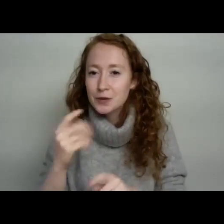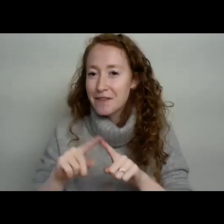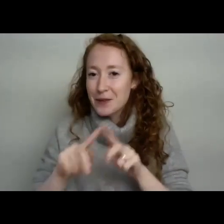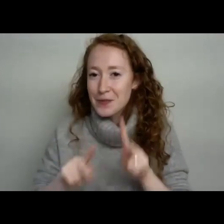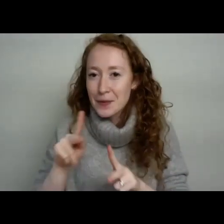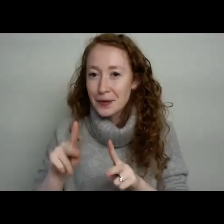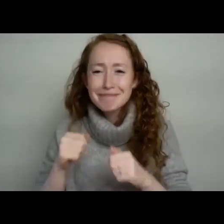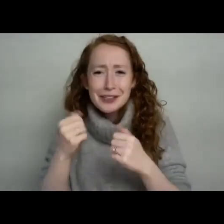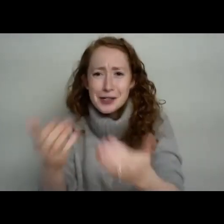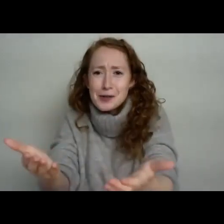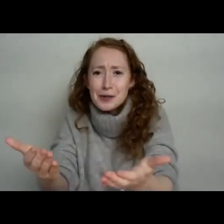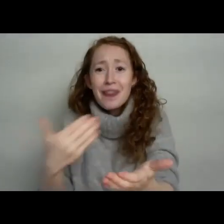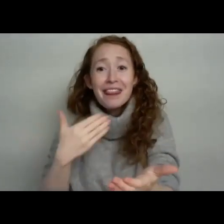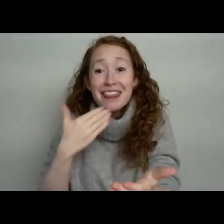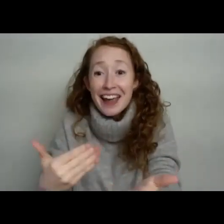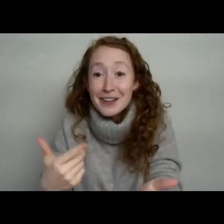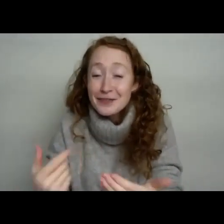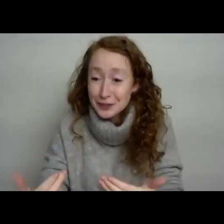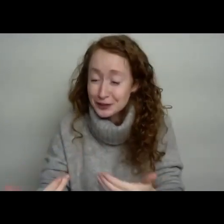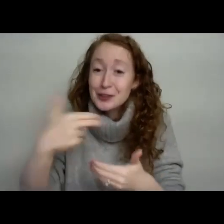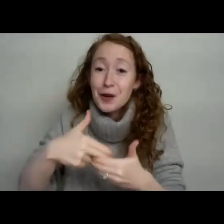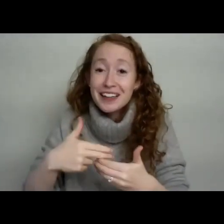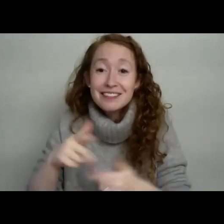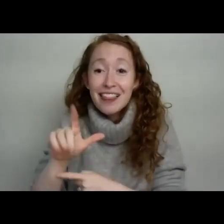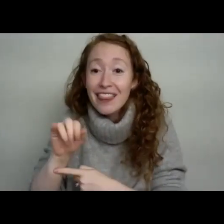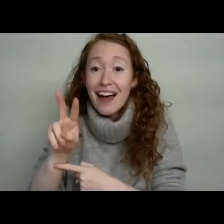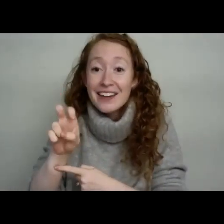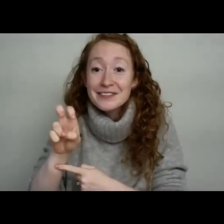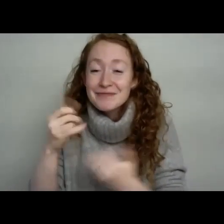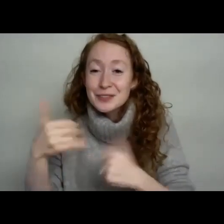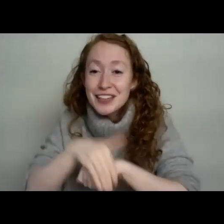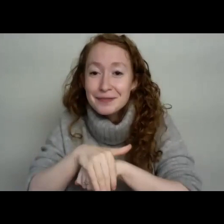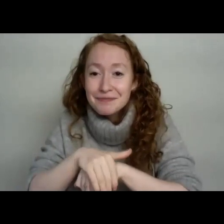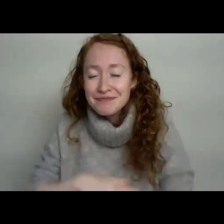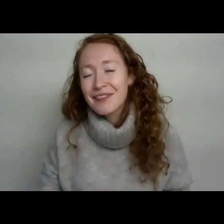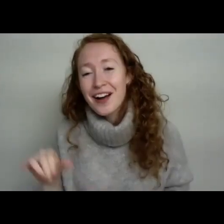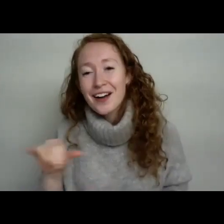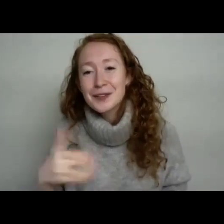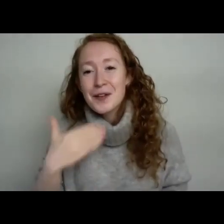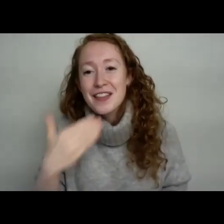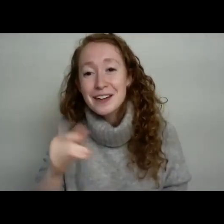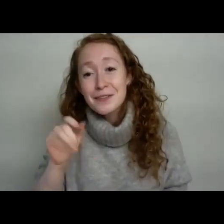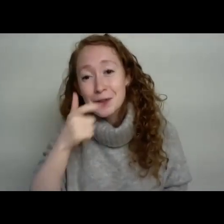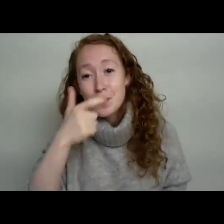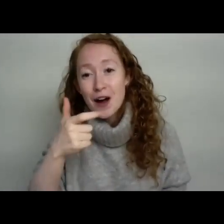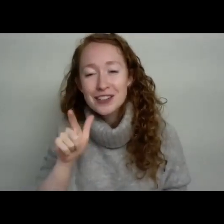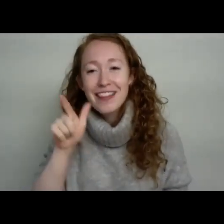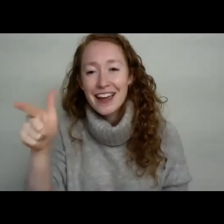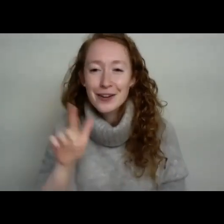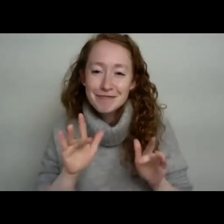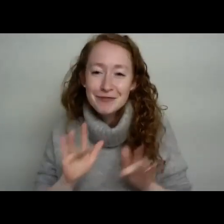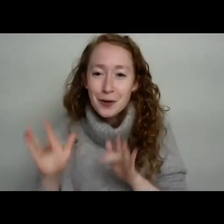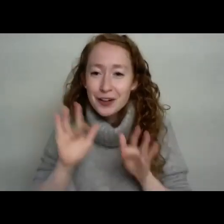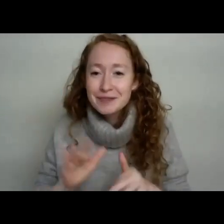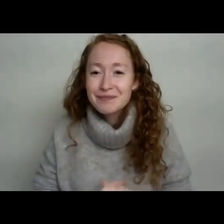who are showing up live this evening, and also you who may be tuning in after the fact.